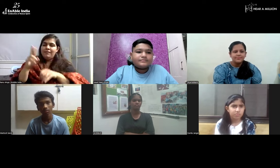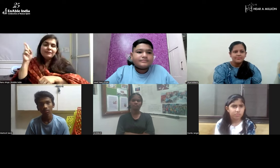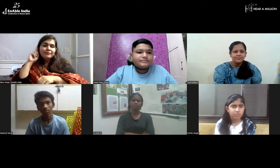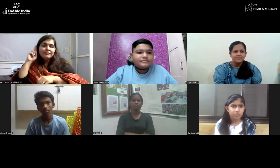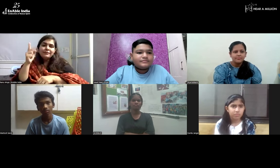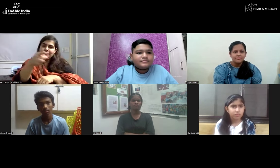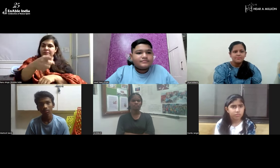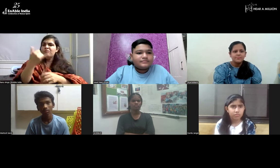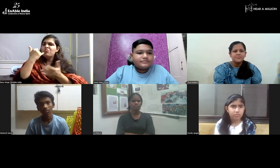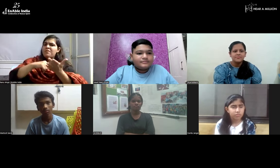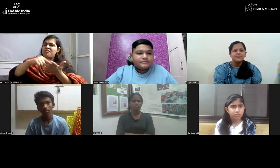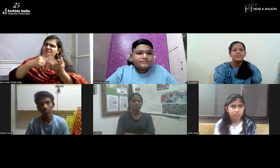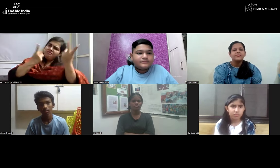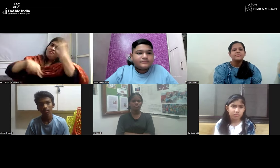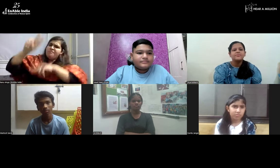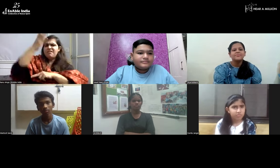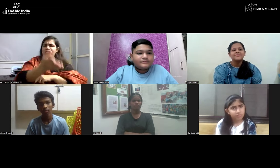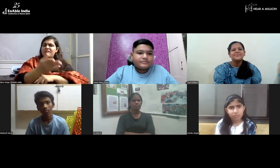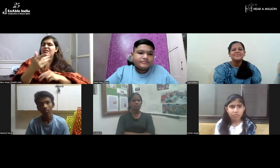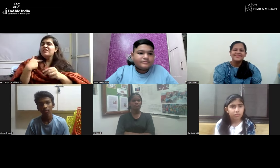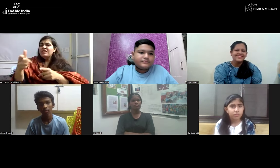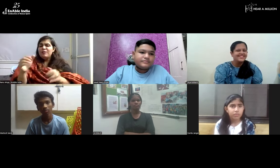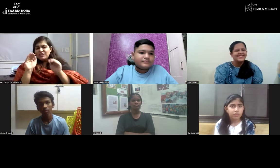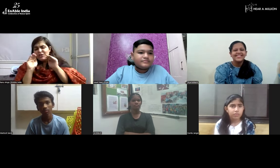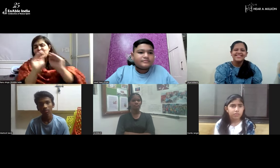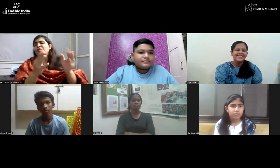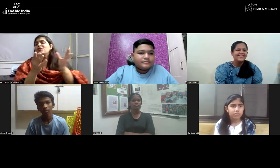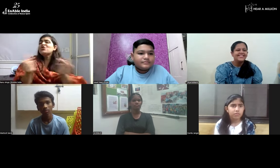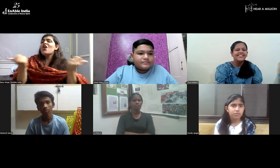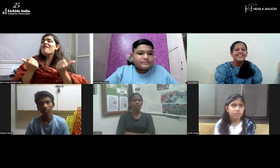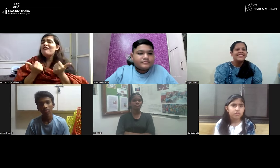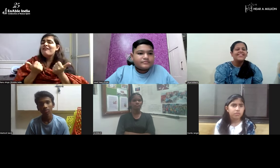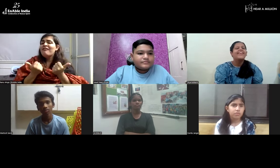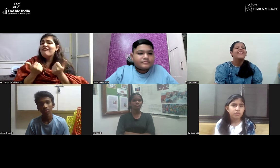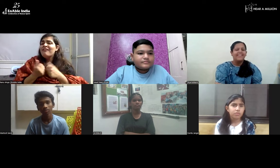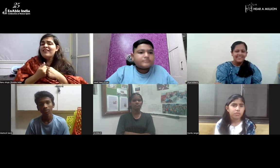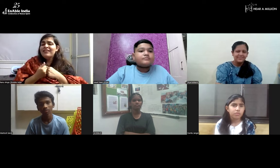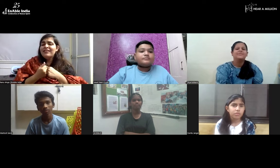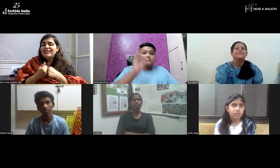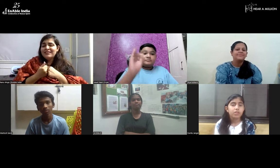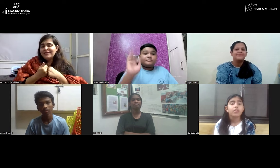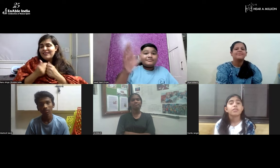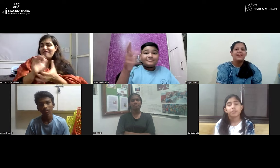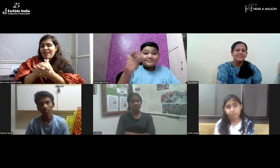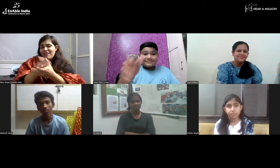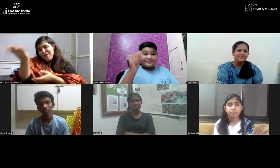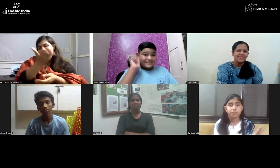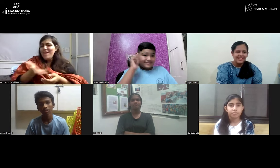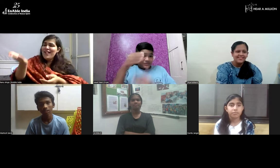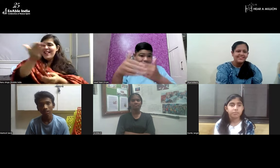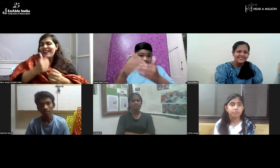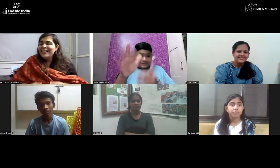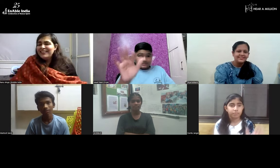Ria, you said that's right. Okay, everyone agrees. Okay. Let me continue with the same question. So, good touch and bad